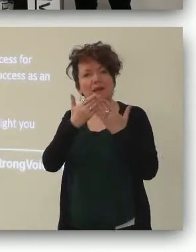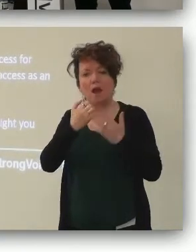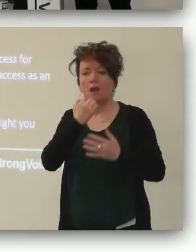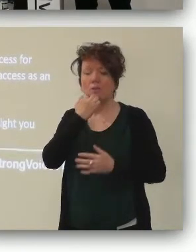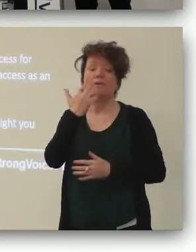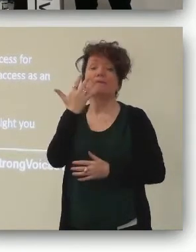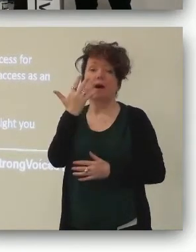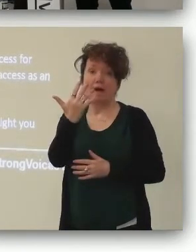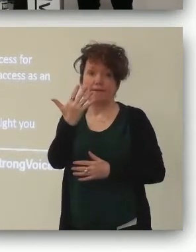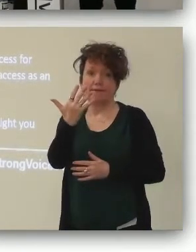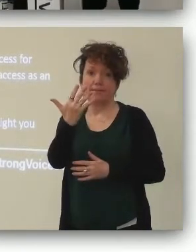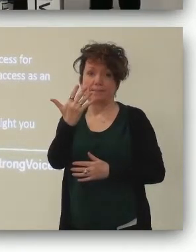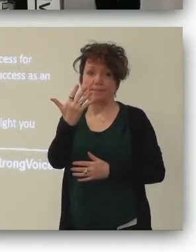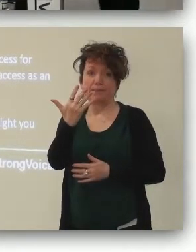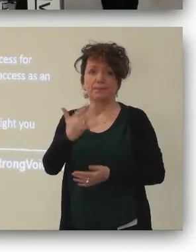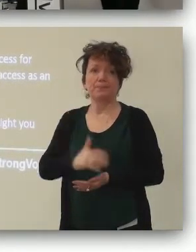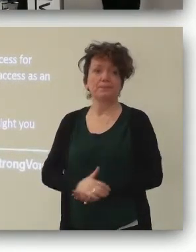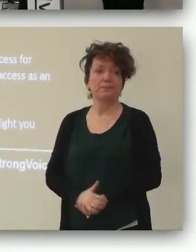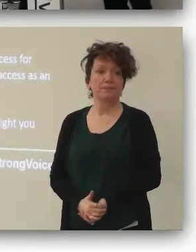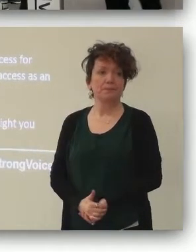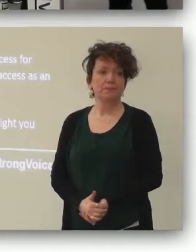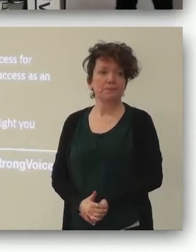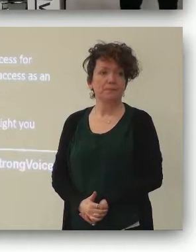Paul, and we'll go through that now. Okay.